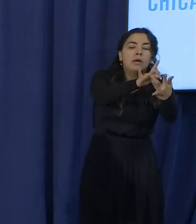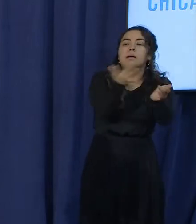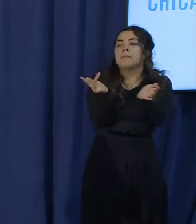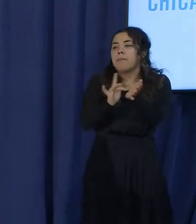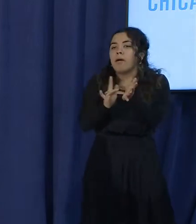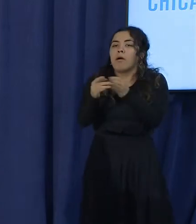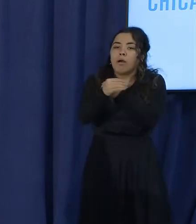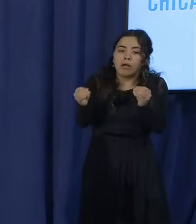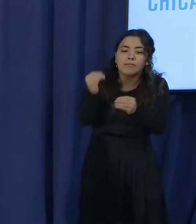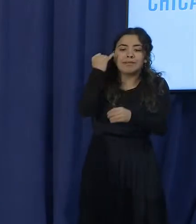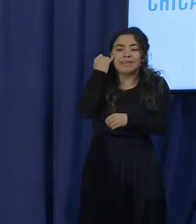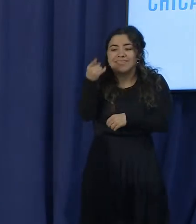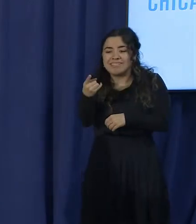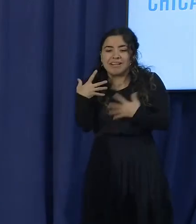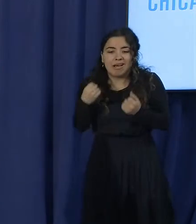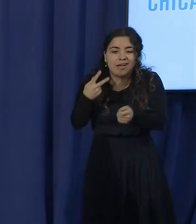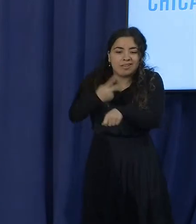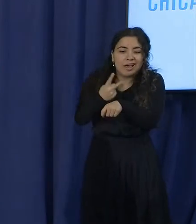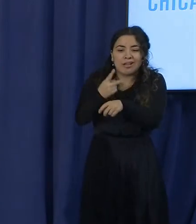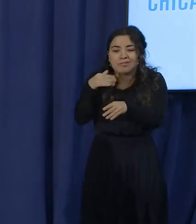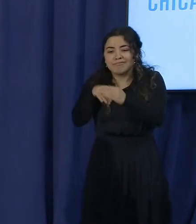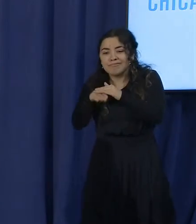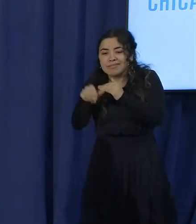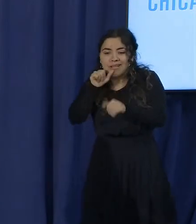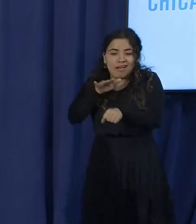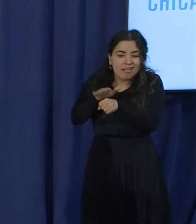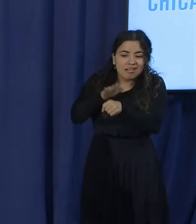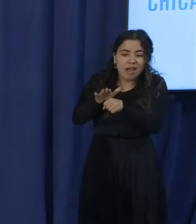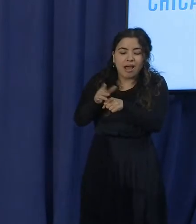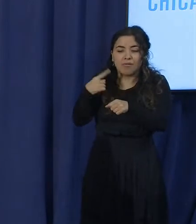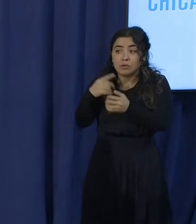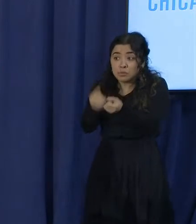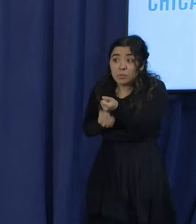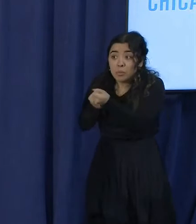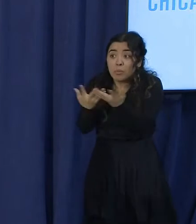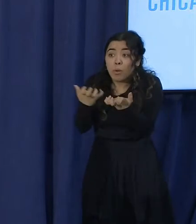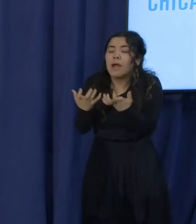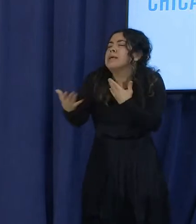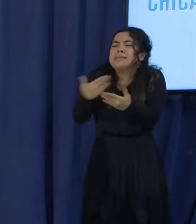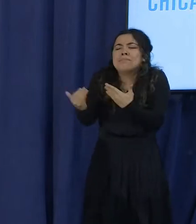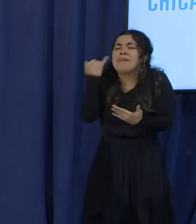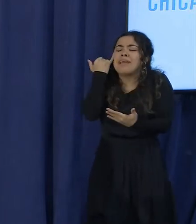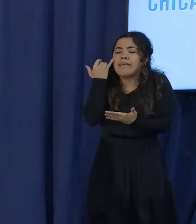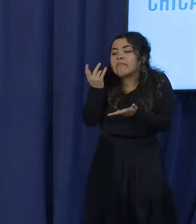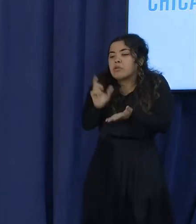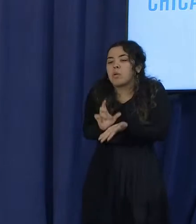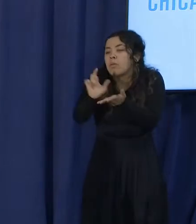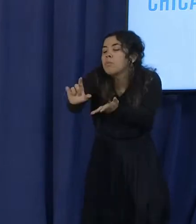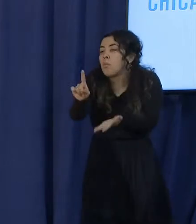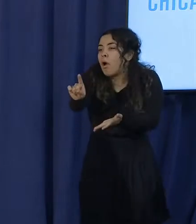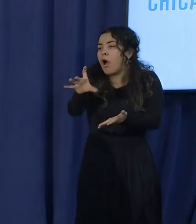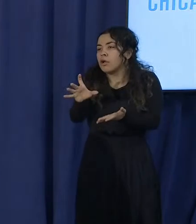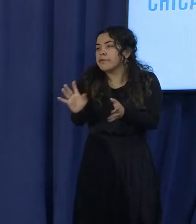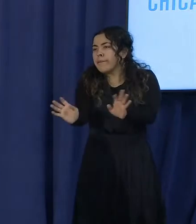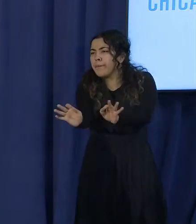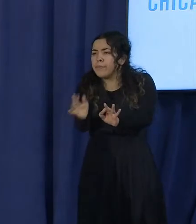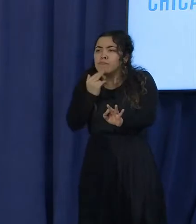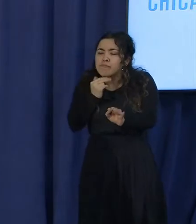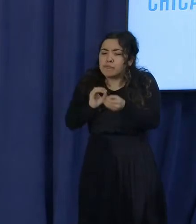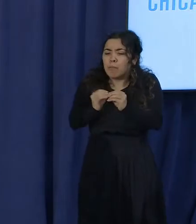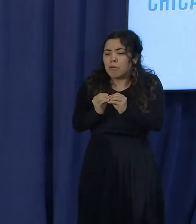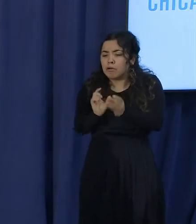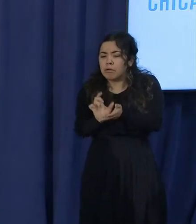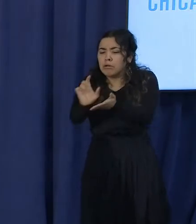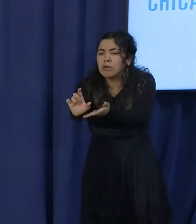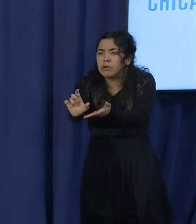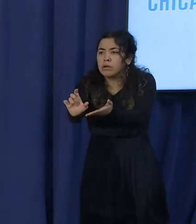healthcare access to make sure that we can support providers to become enrolled. And even if they're only getting 100 doses of COVID vaccine for their existing